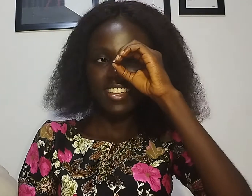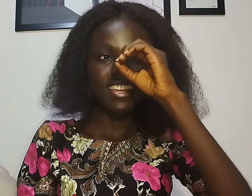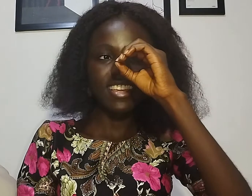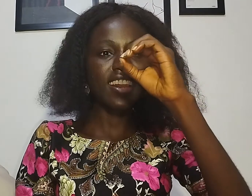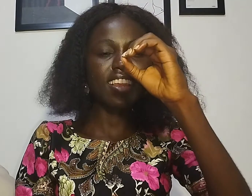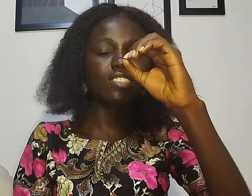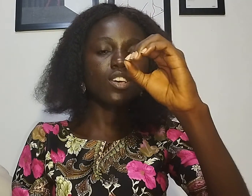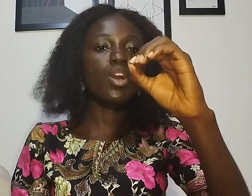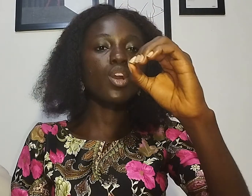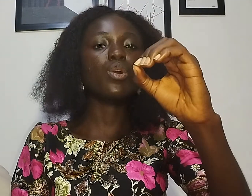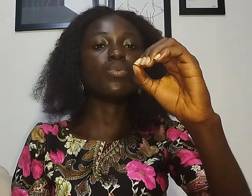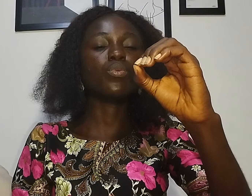Letter O.